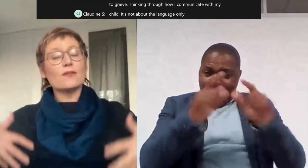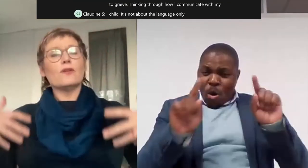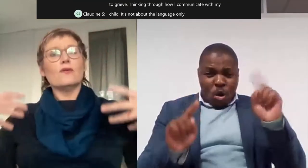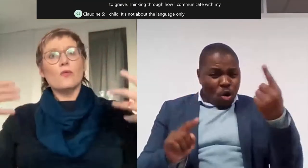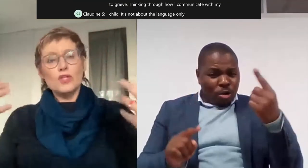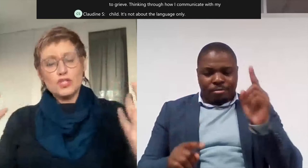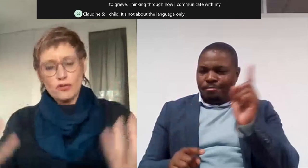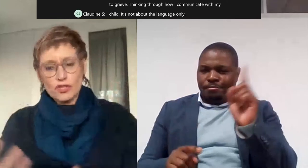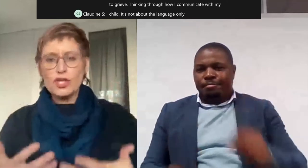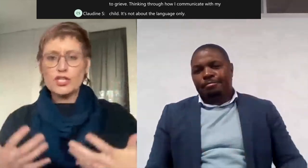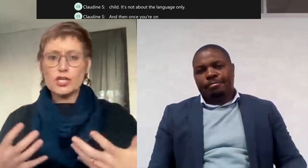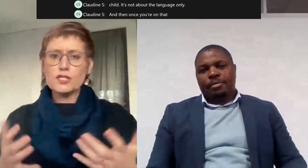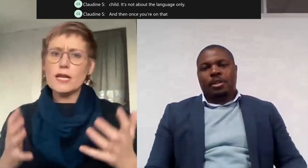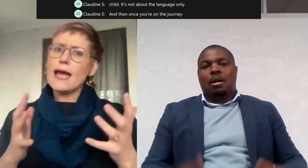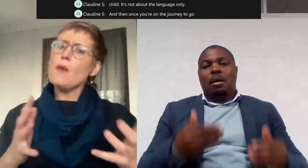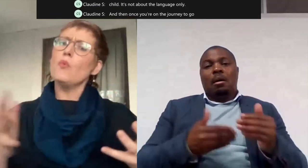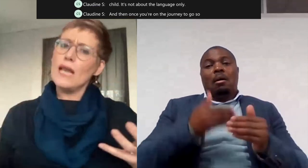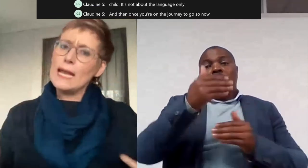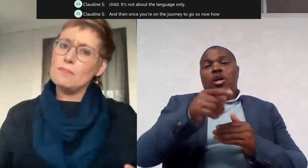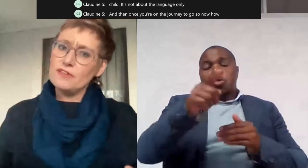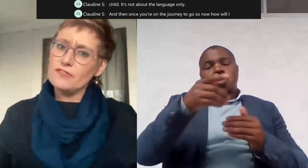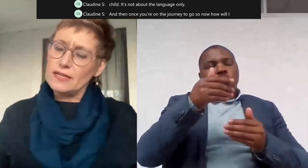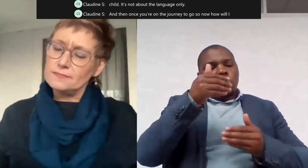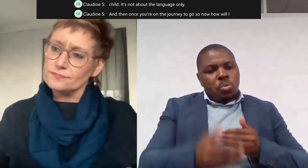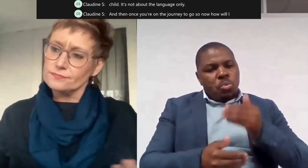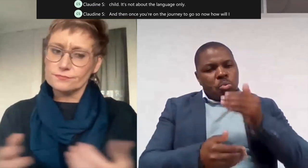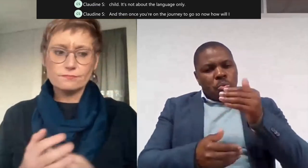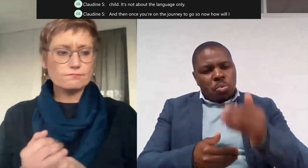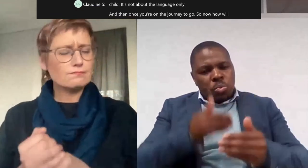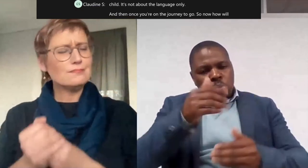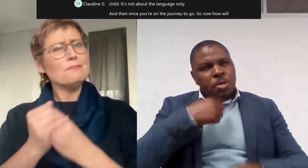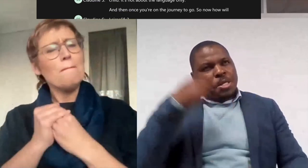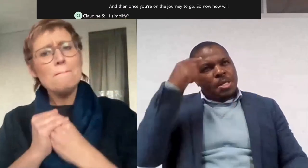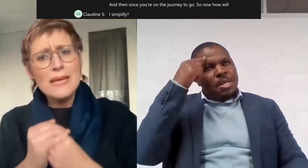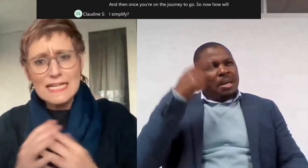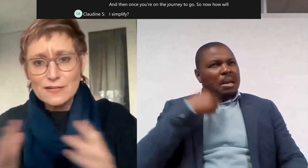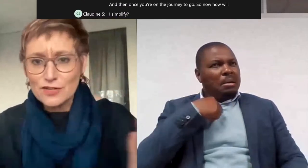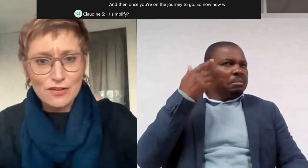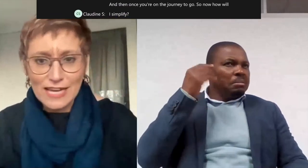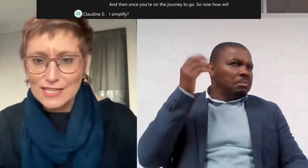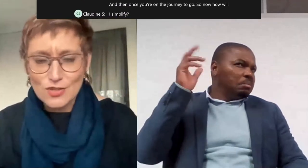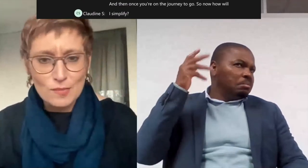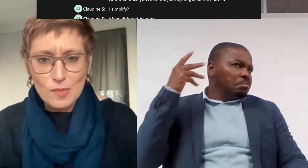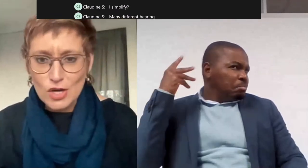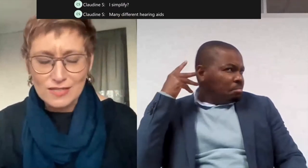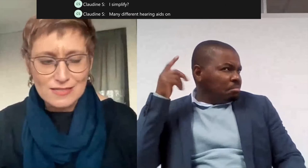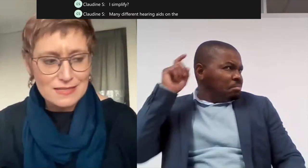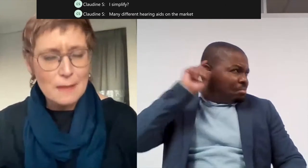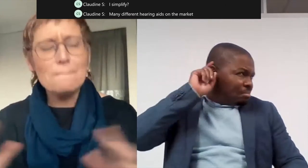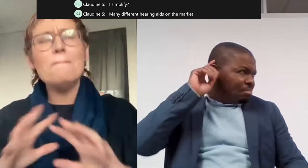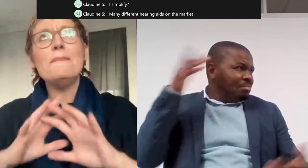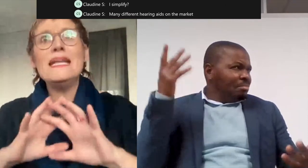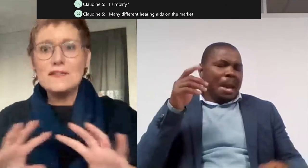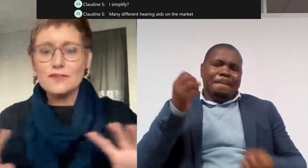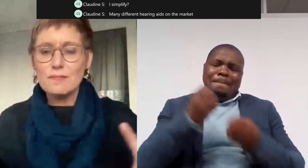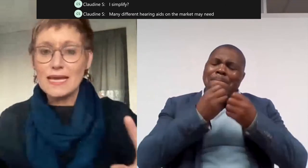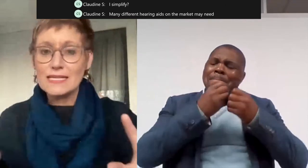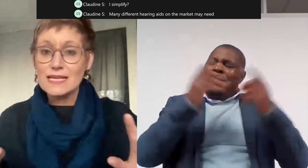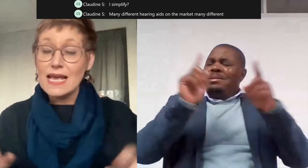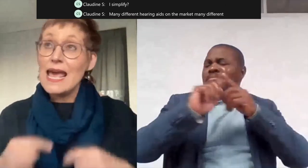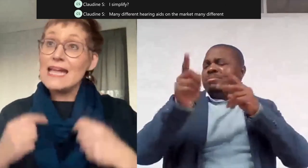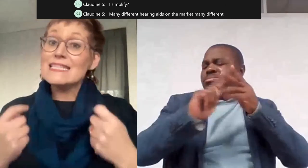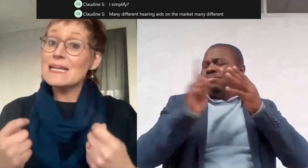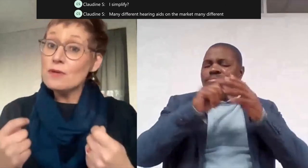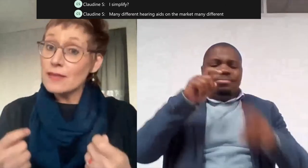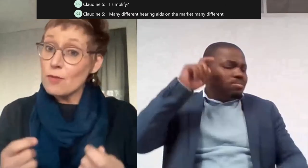And then once you're on the journey to go, so now how will I amplify? Many different hearing aids on the market, many different